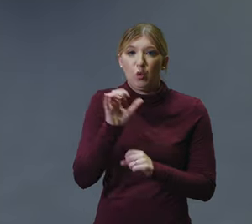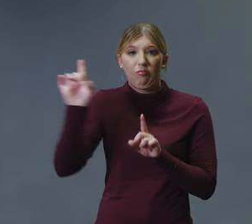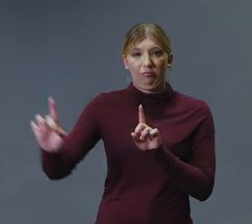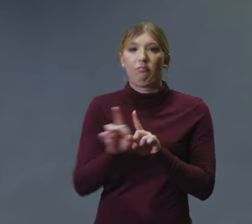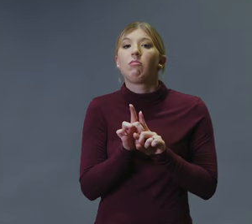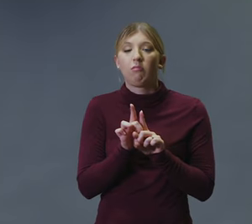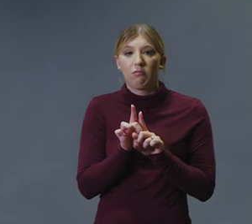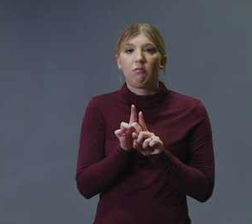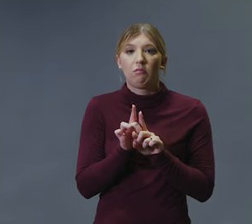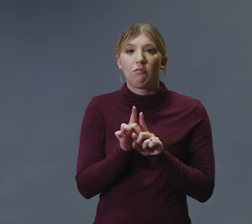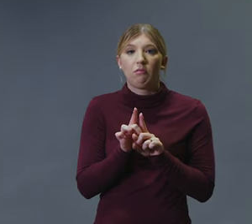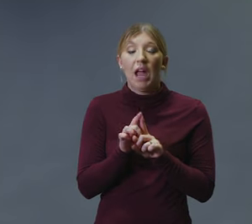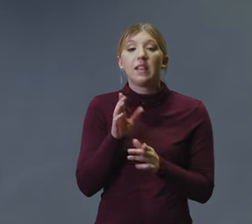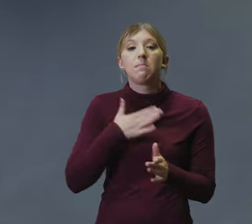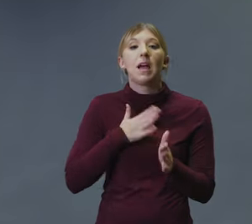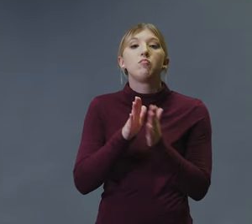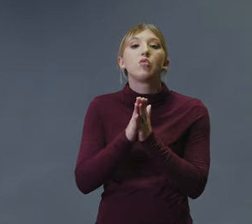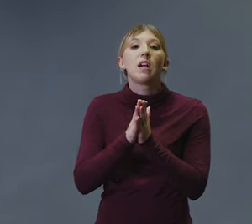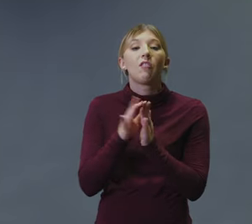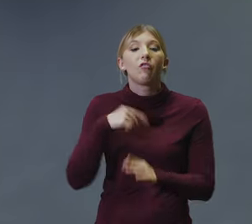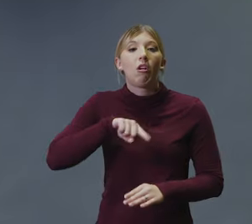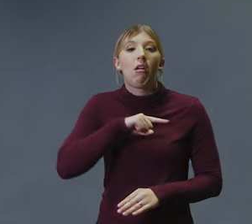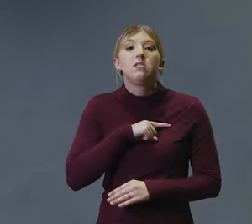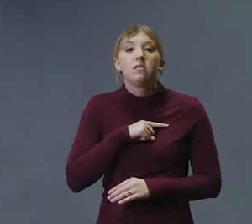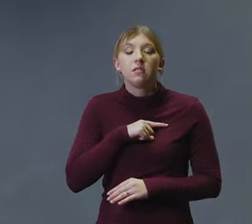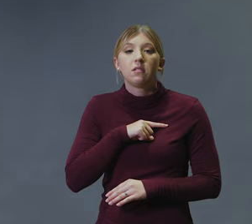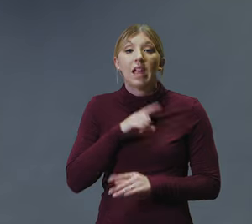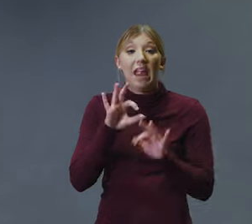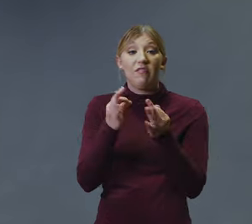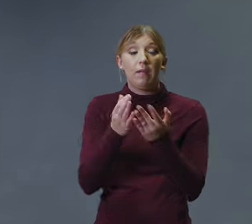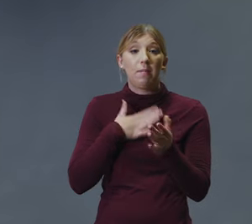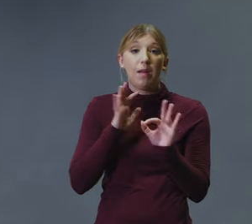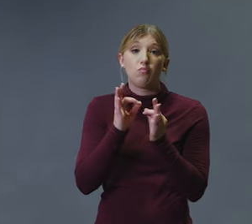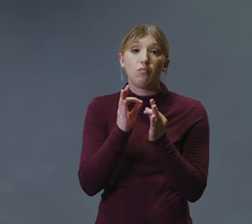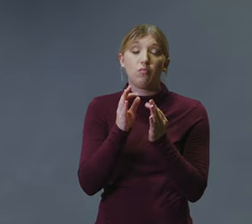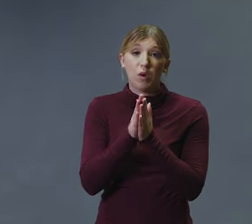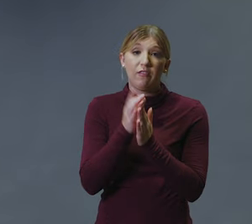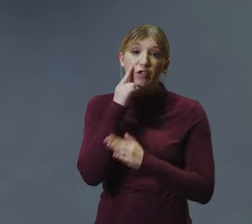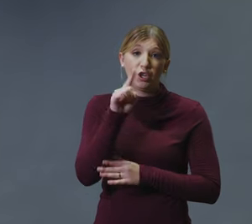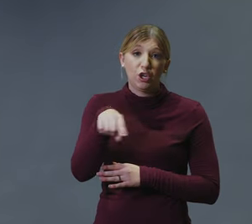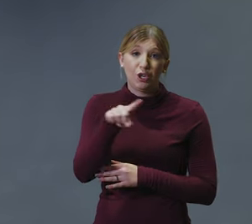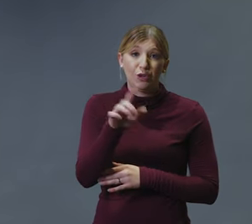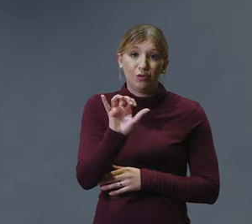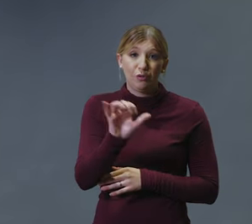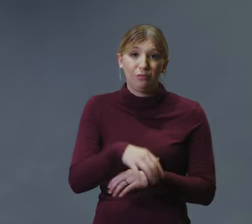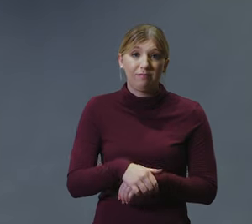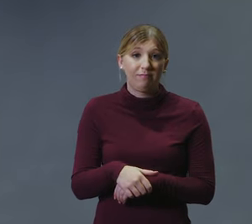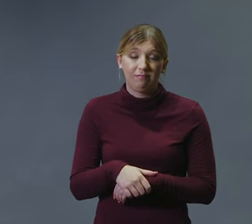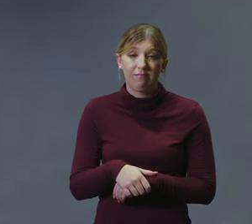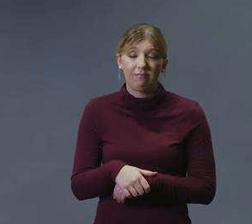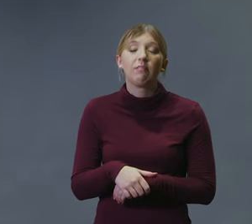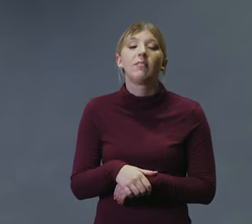us. That's my prayer for us here. And family, that's my prayer for you as well. As you begin